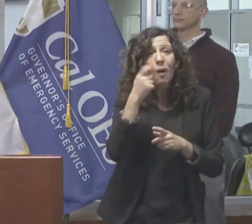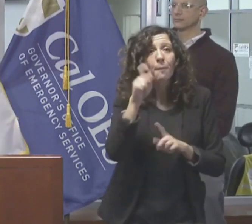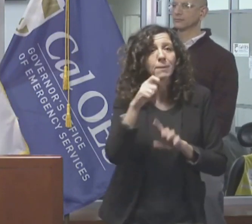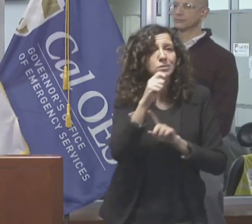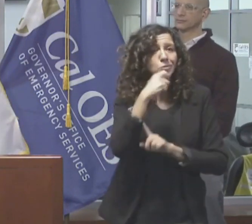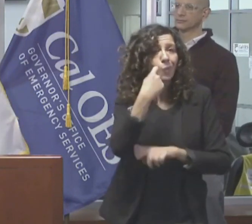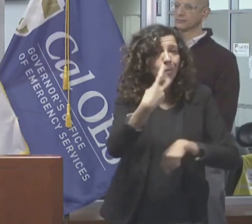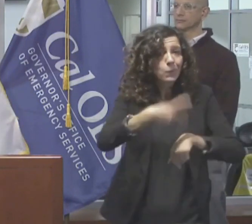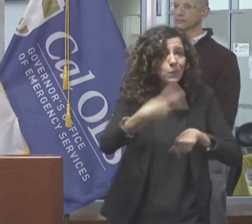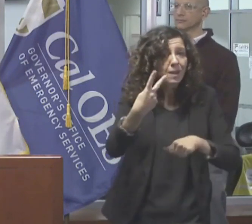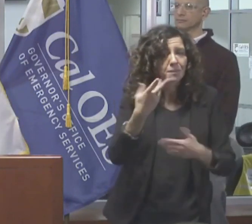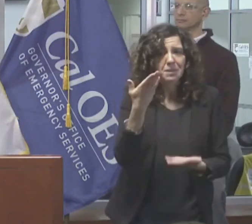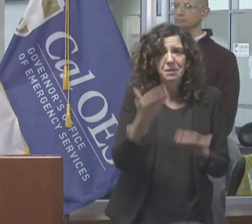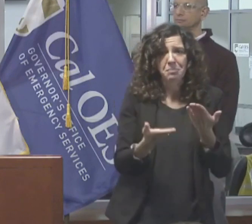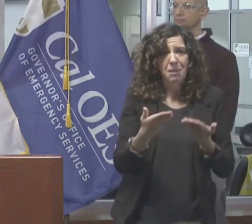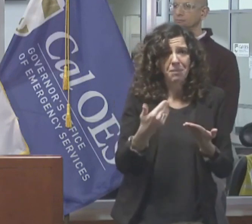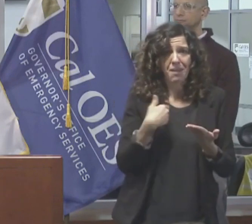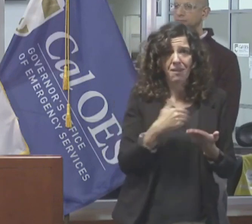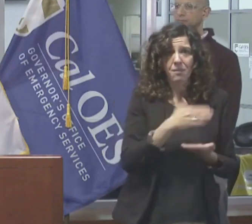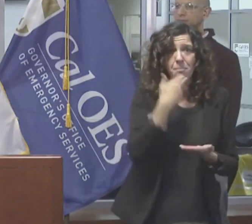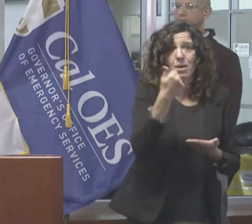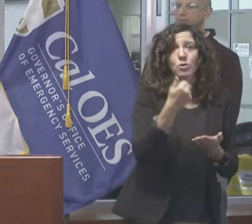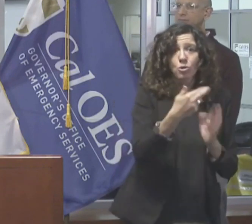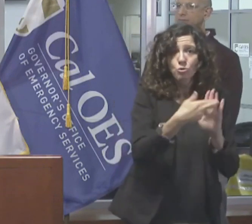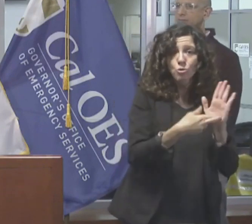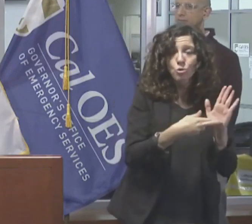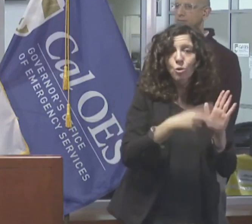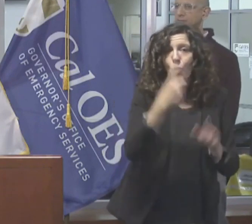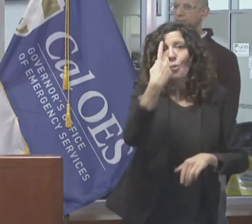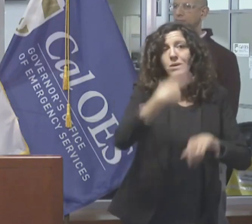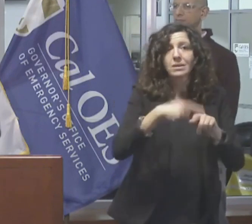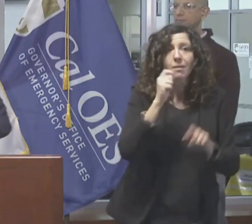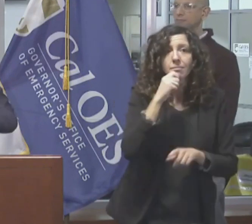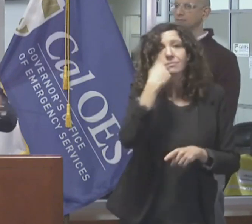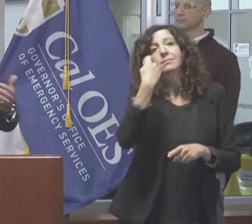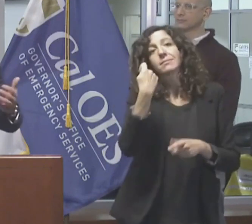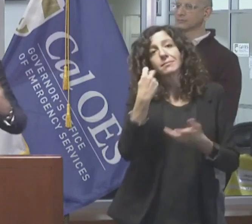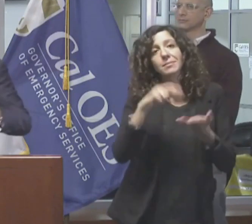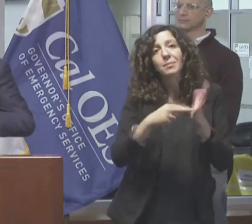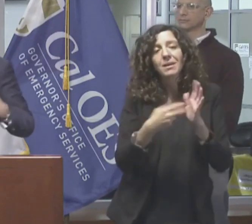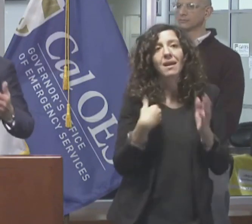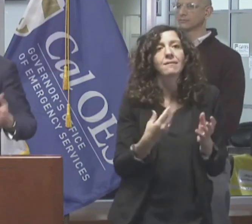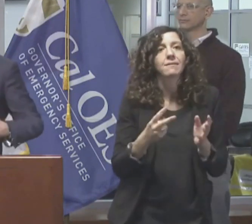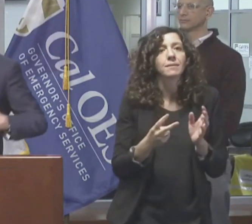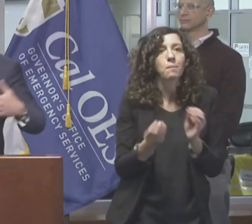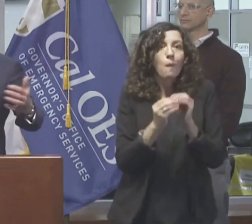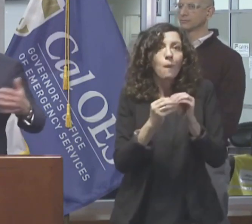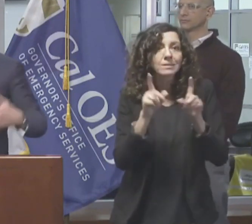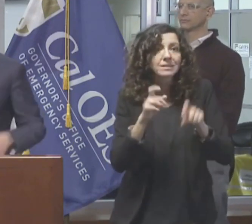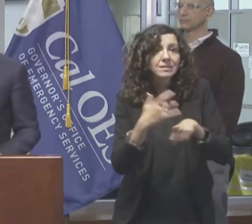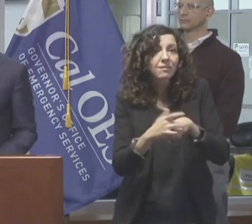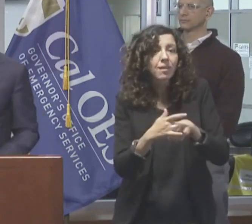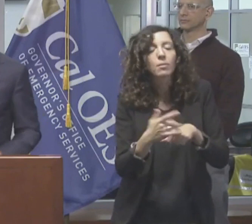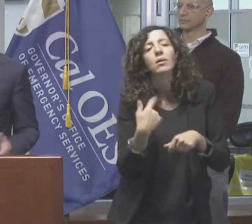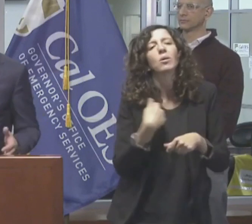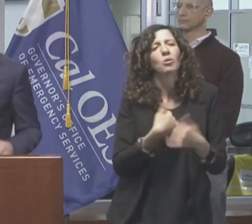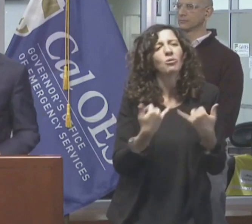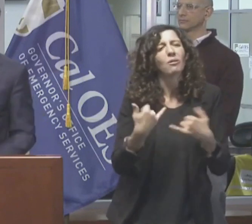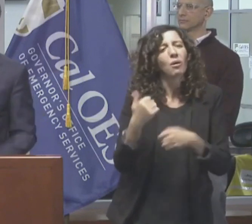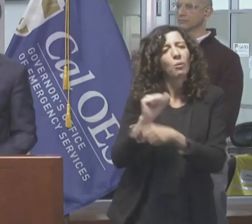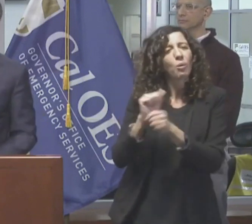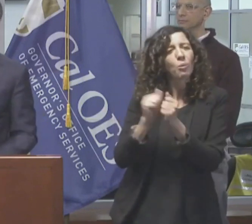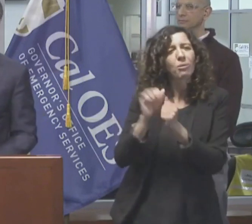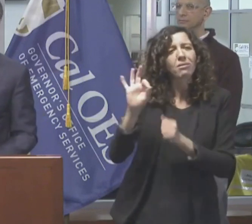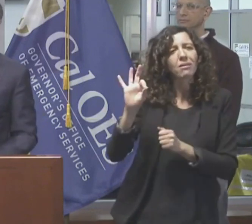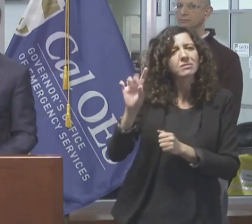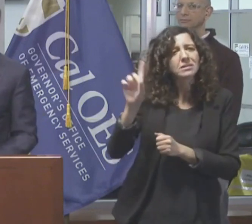twice. Maybe there's protocol swab just once. That will, by definition, double the number of availability, working with the FDA and others. So those are ongoing conversations.